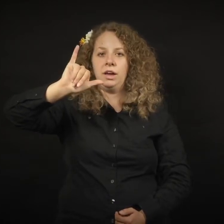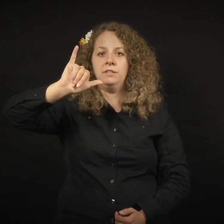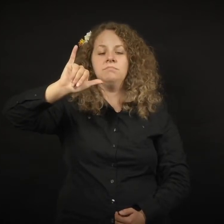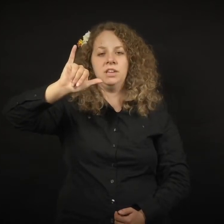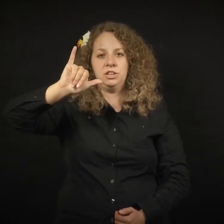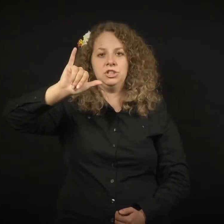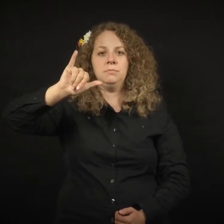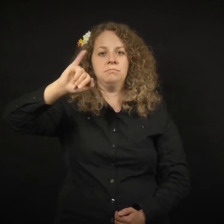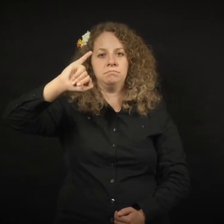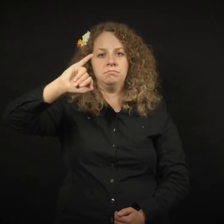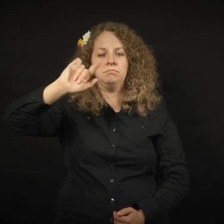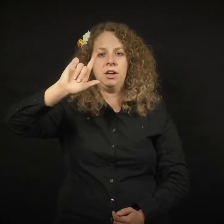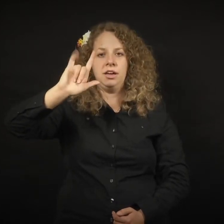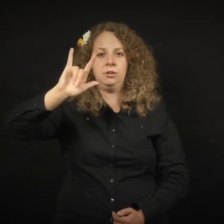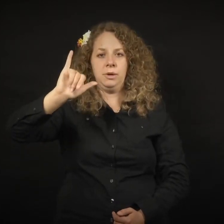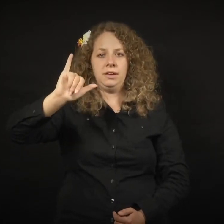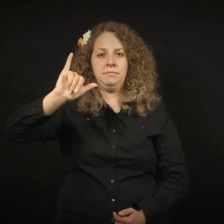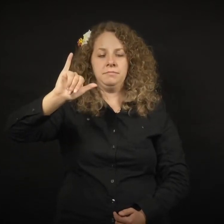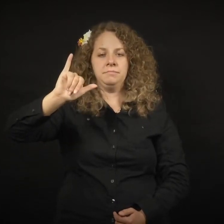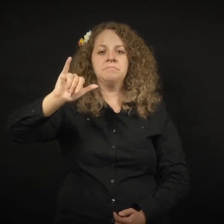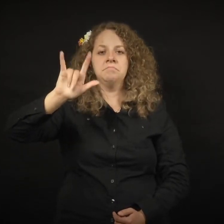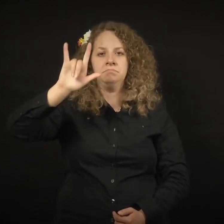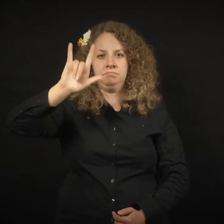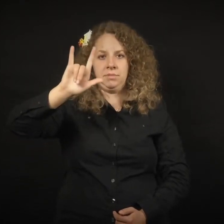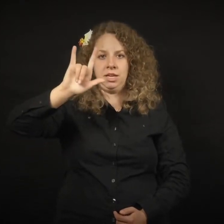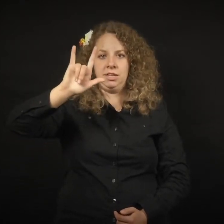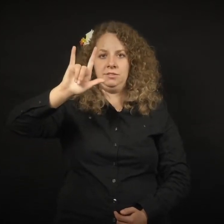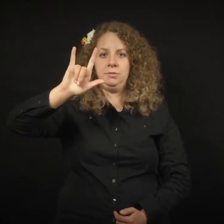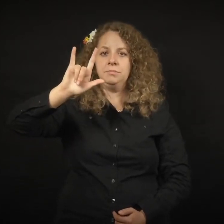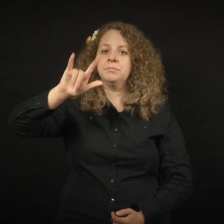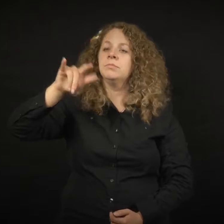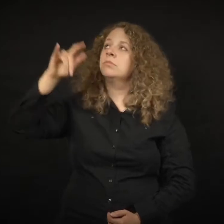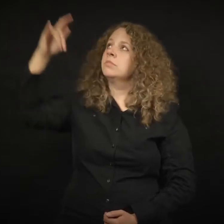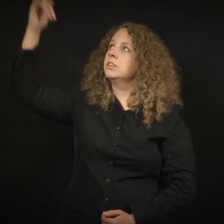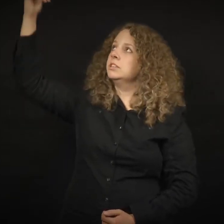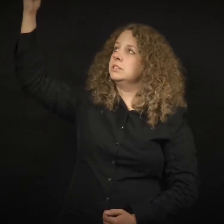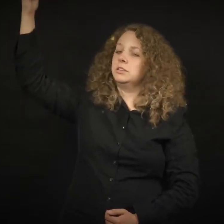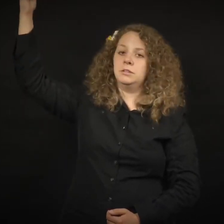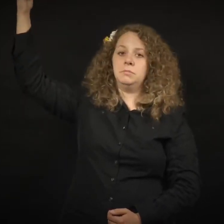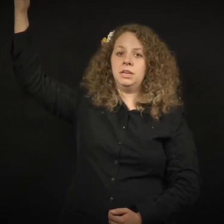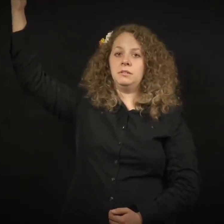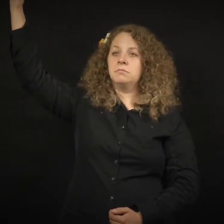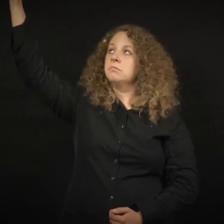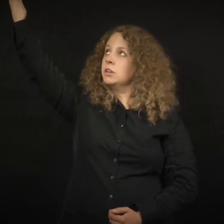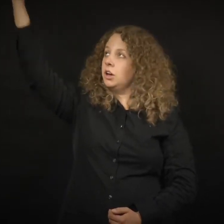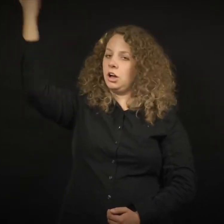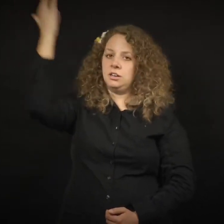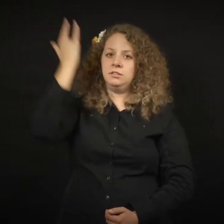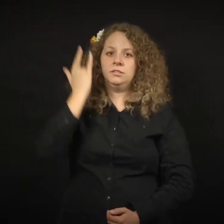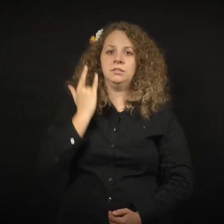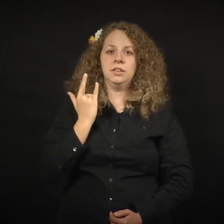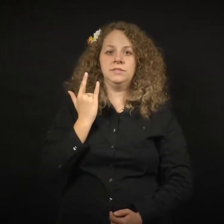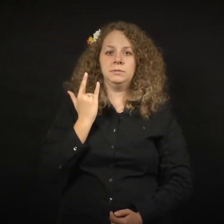I-L-Y hand shape, I-L-Y, I love you. So it can be God loves